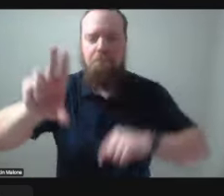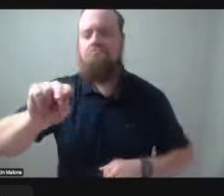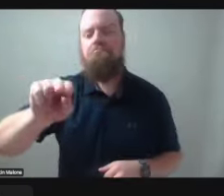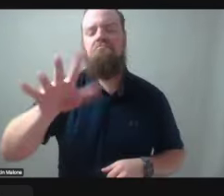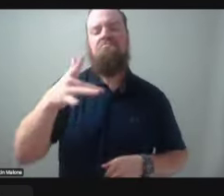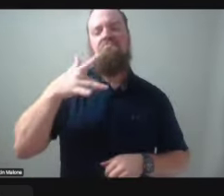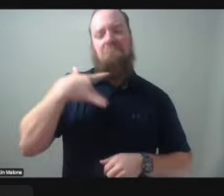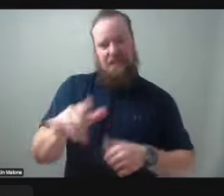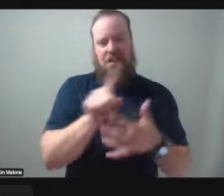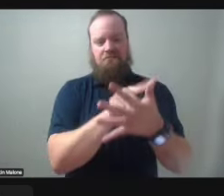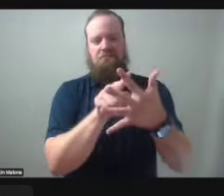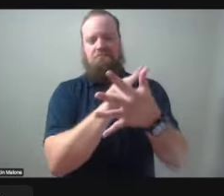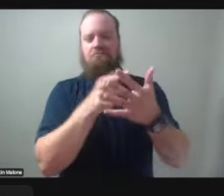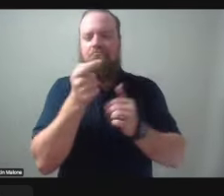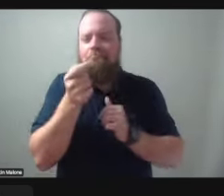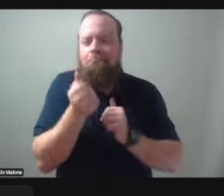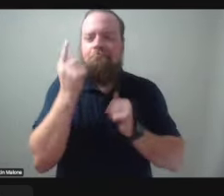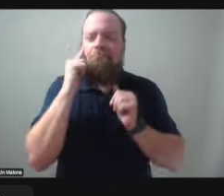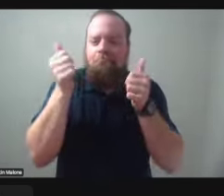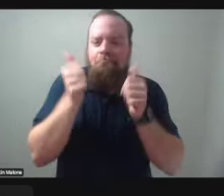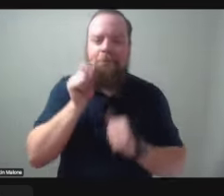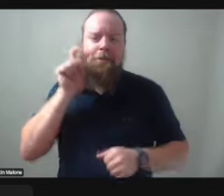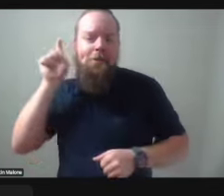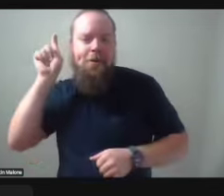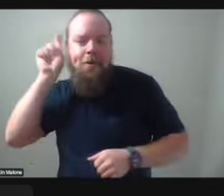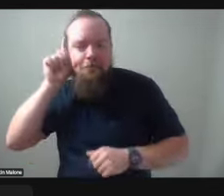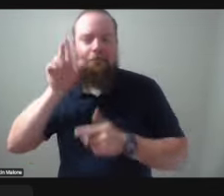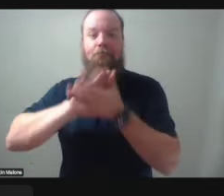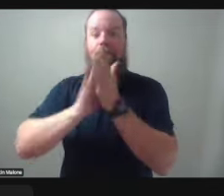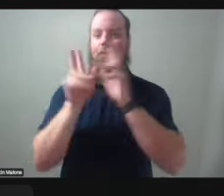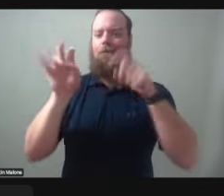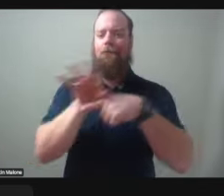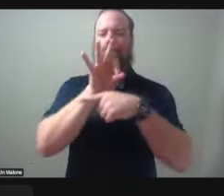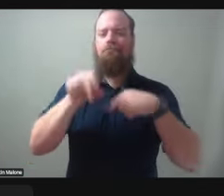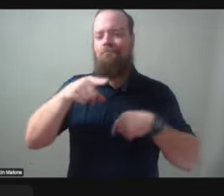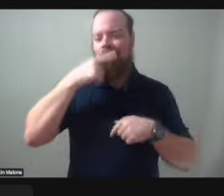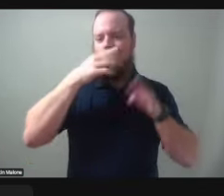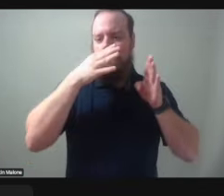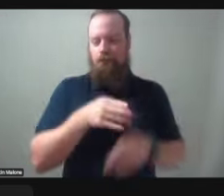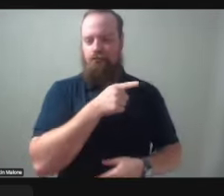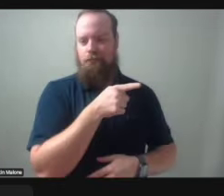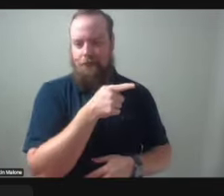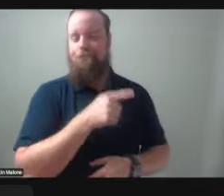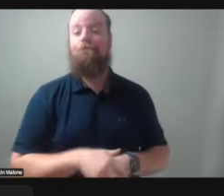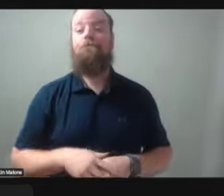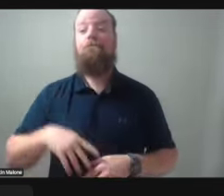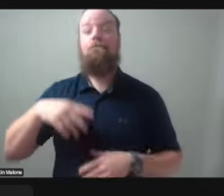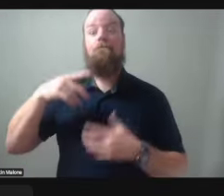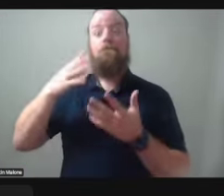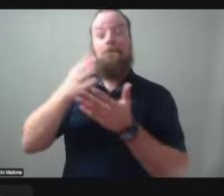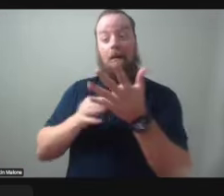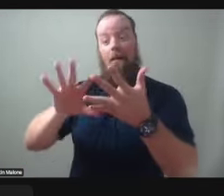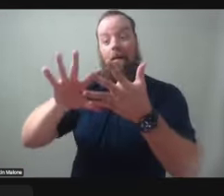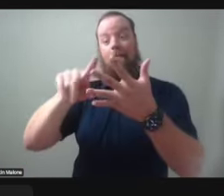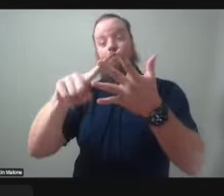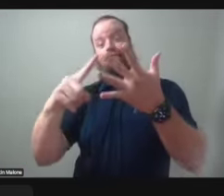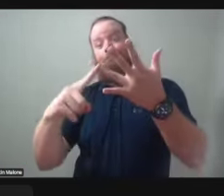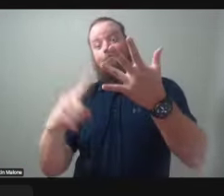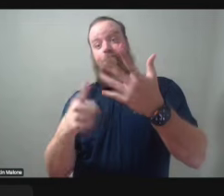could hear a large majority of, have access to spoken language and can quote unquote speak clearly.